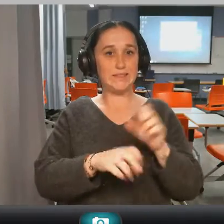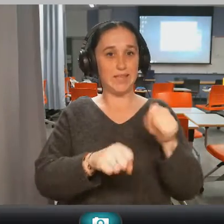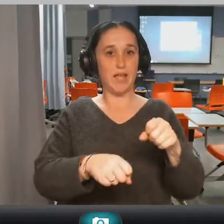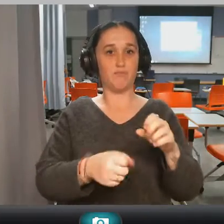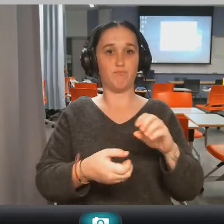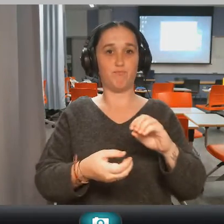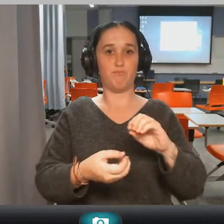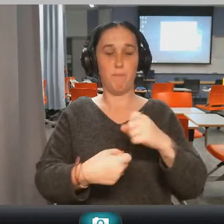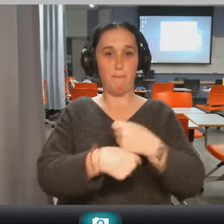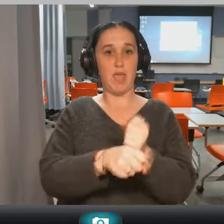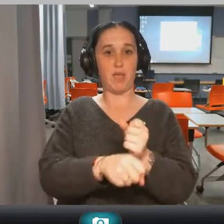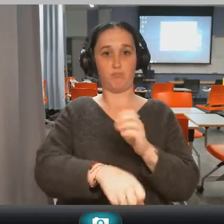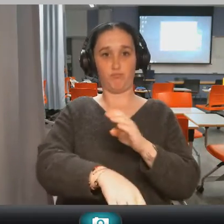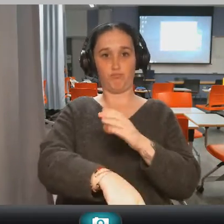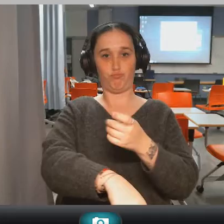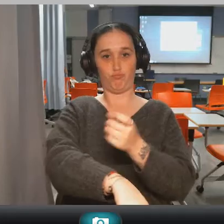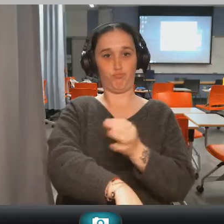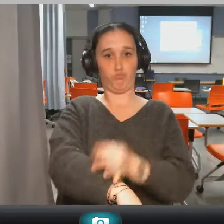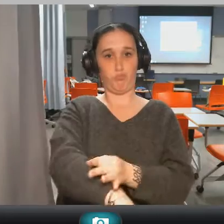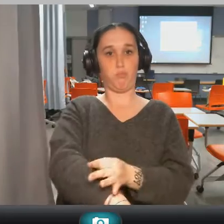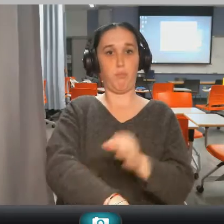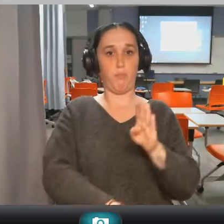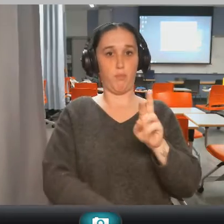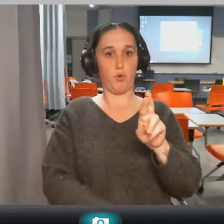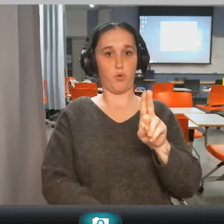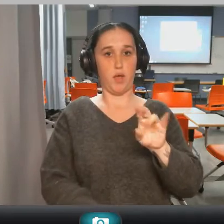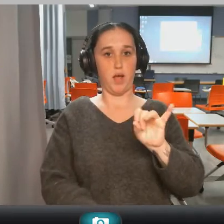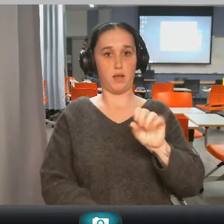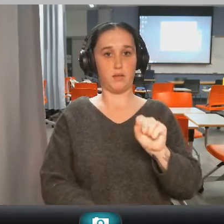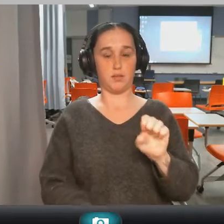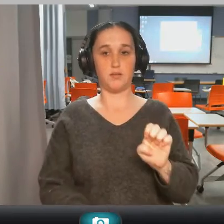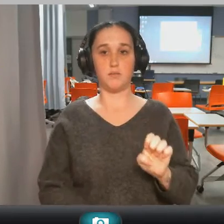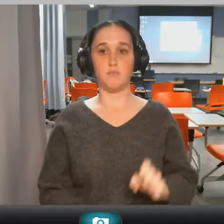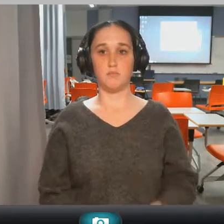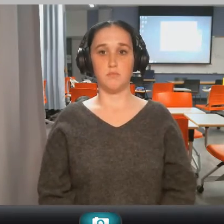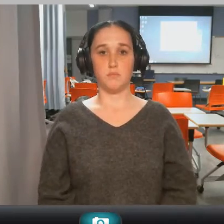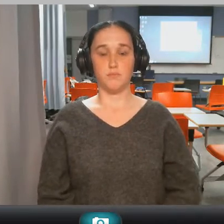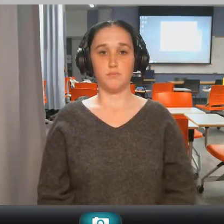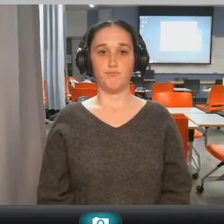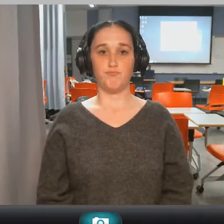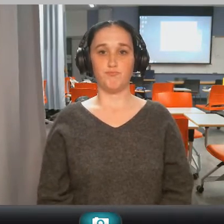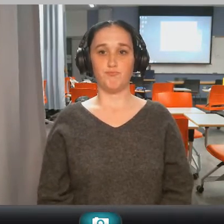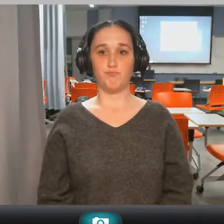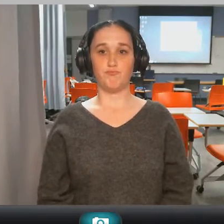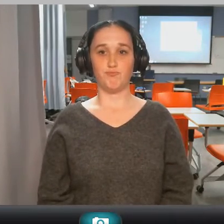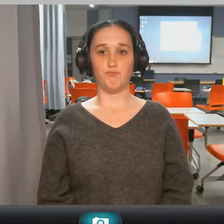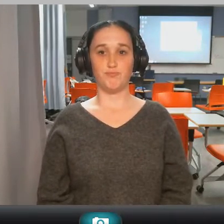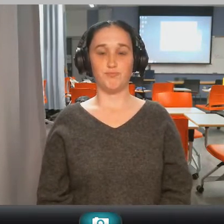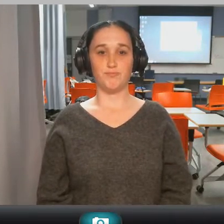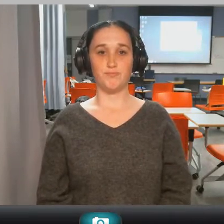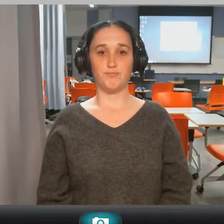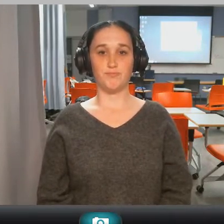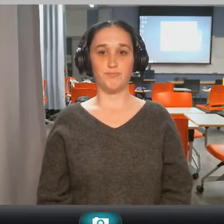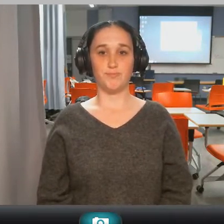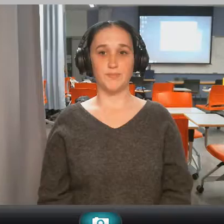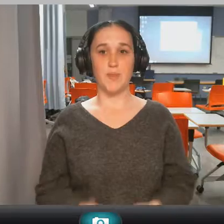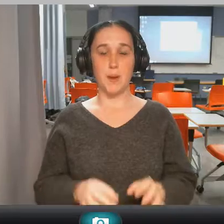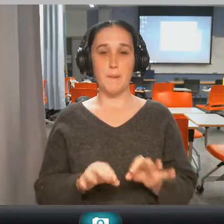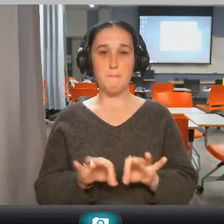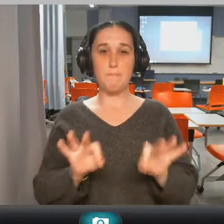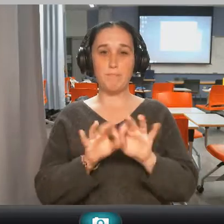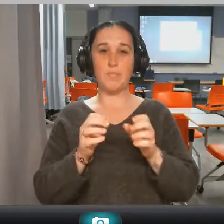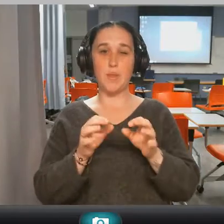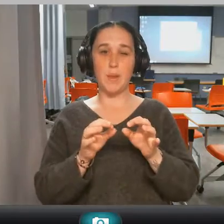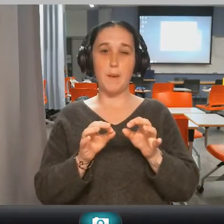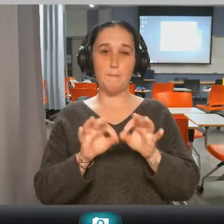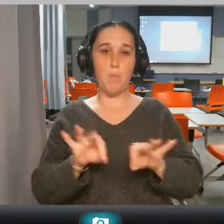underneath. So that's really all about the most important things to remember about bruises. So, and then